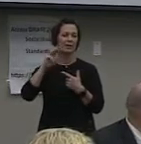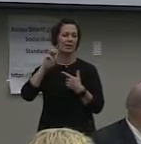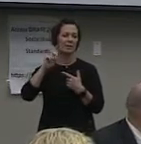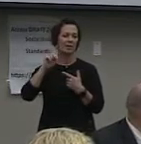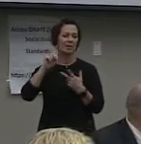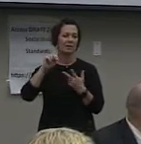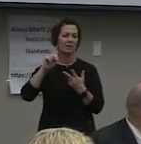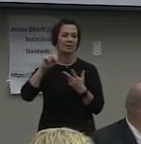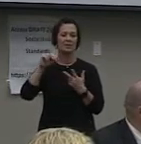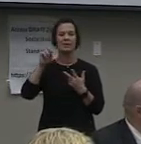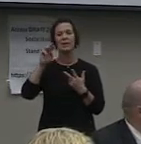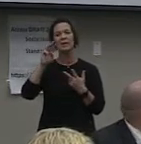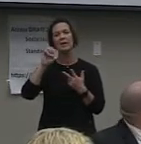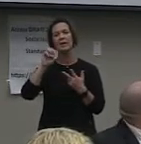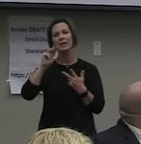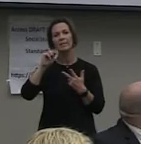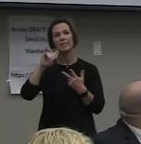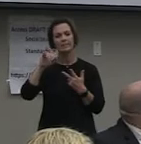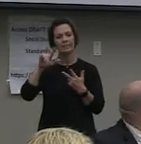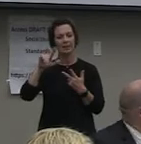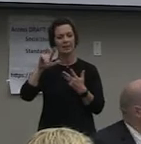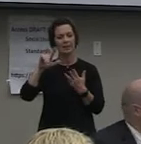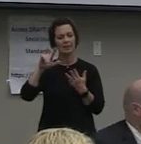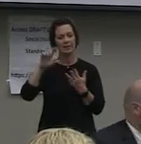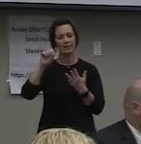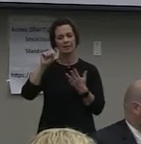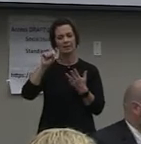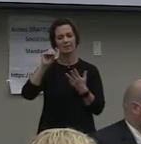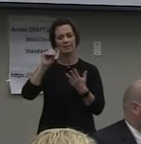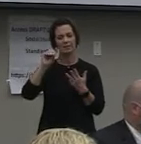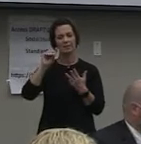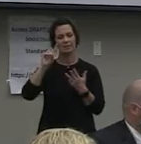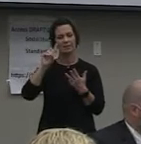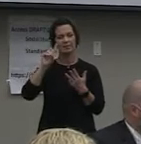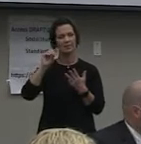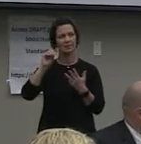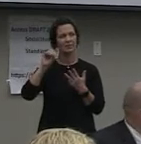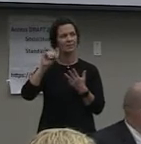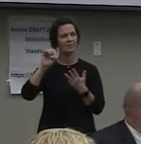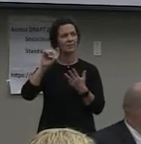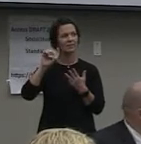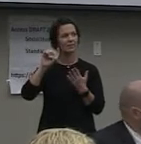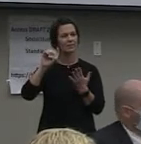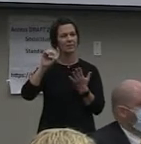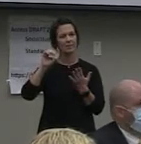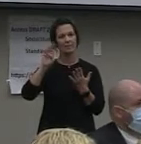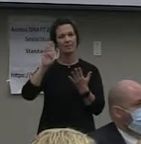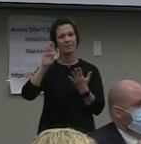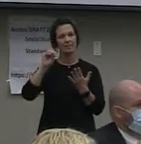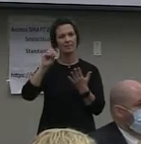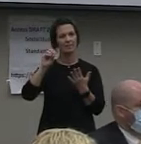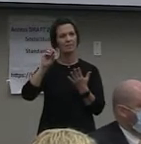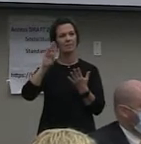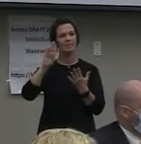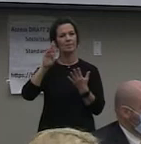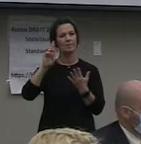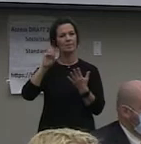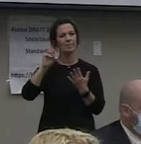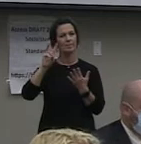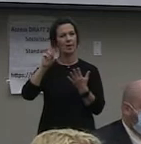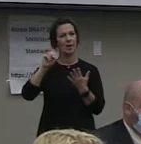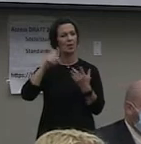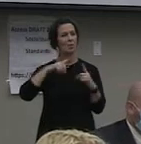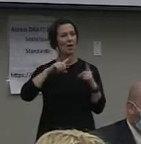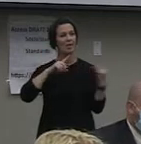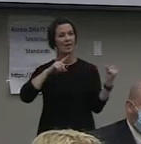Email, John Savoy, and Amber Brown. While they're coming, I'd like to